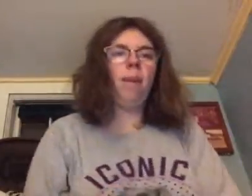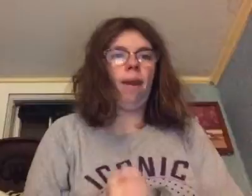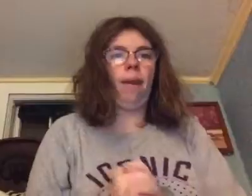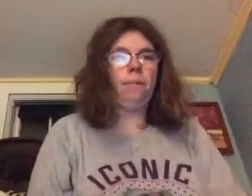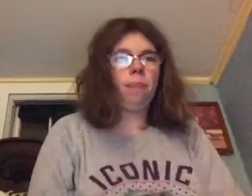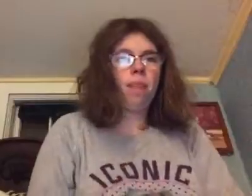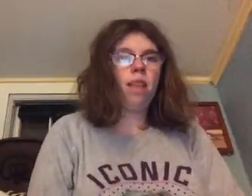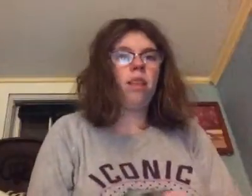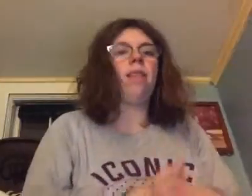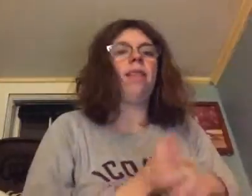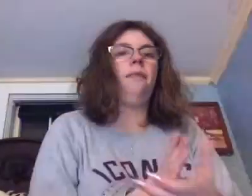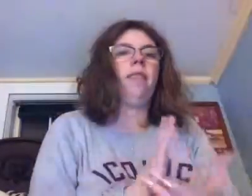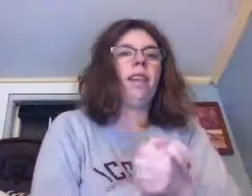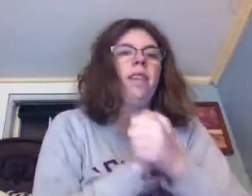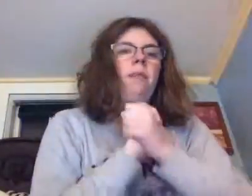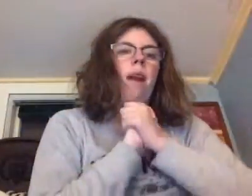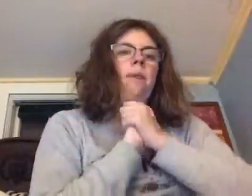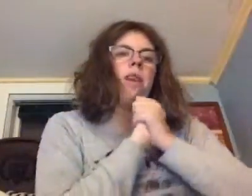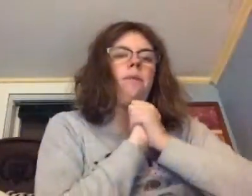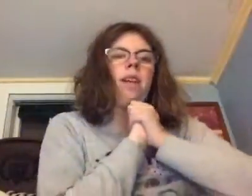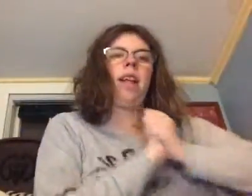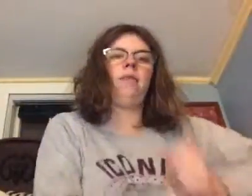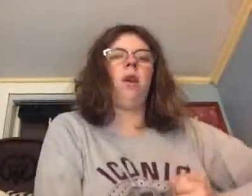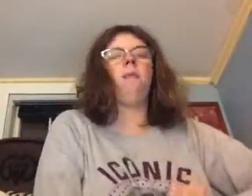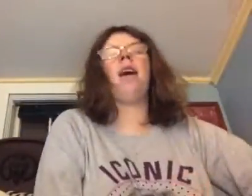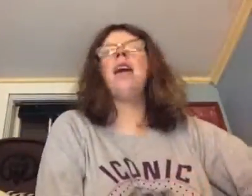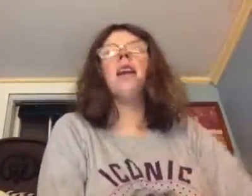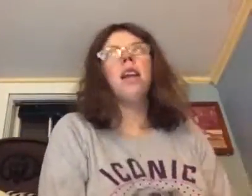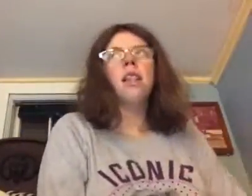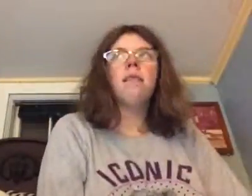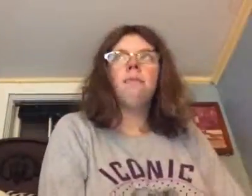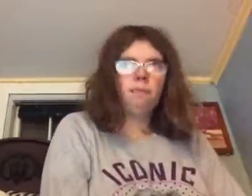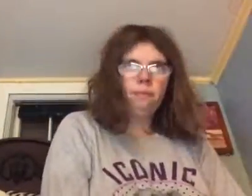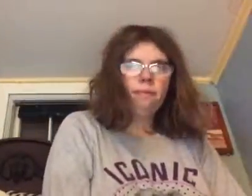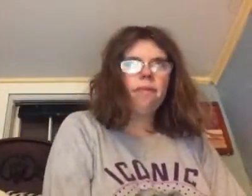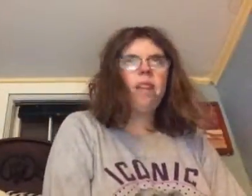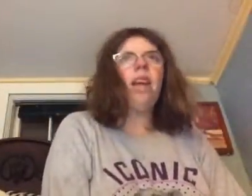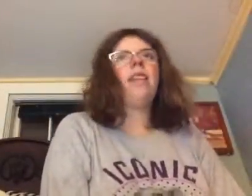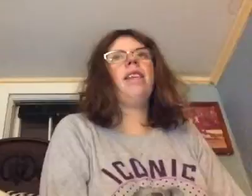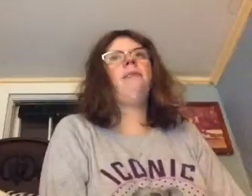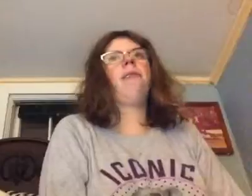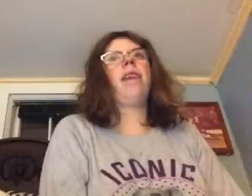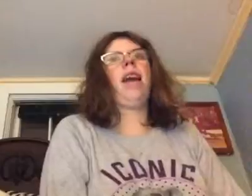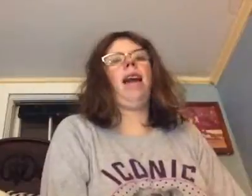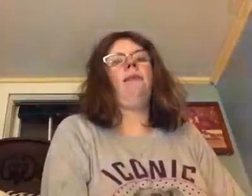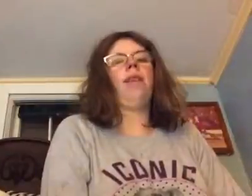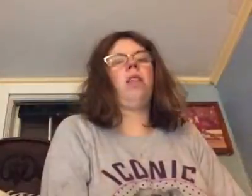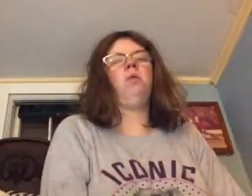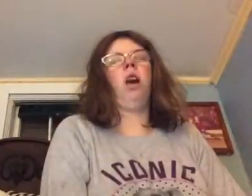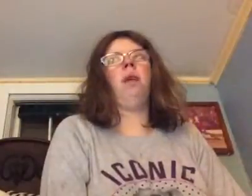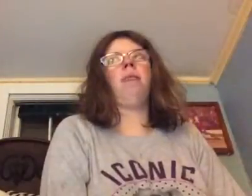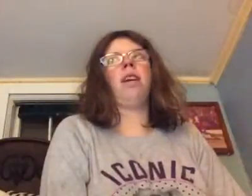summer, 2017 summer, I was going to reconnect with her, but it seems like I've waited too long